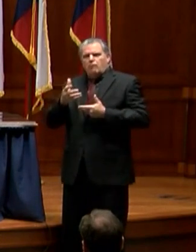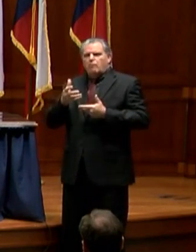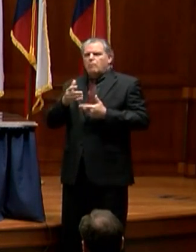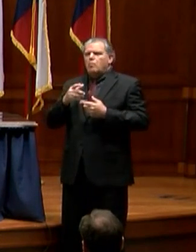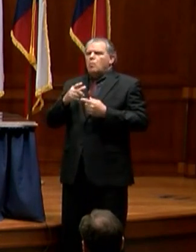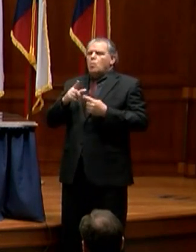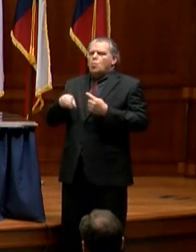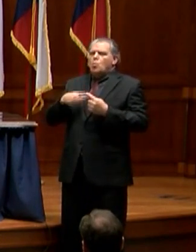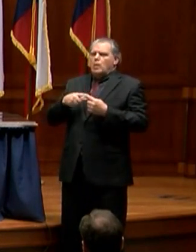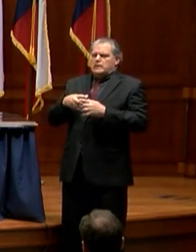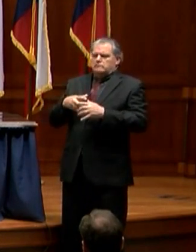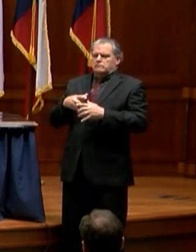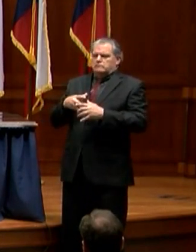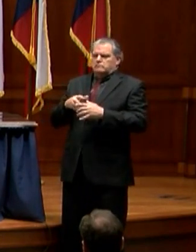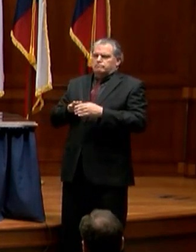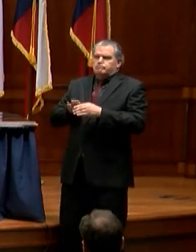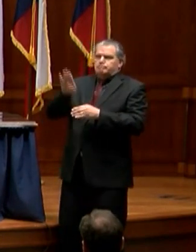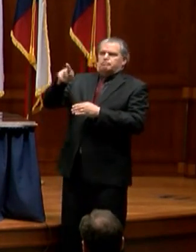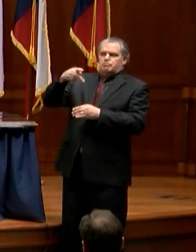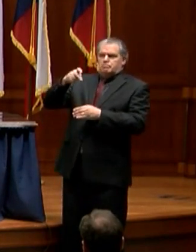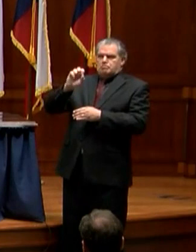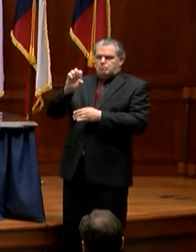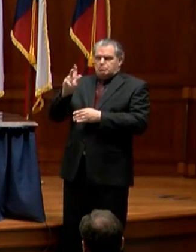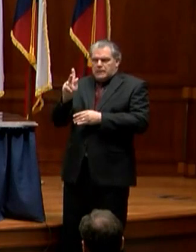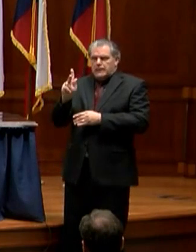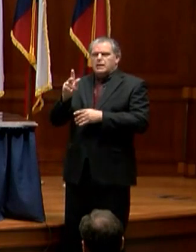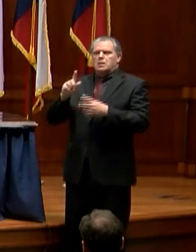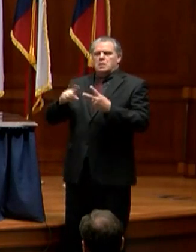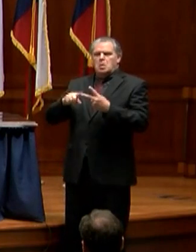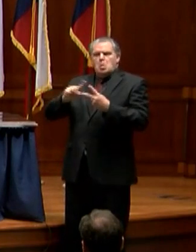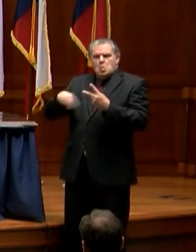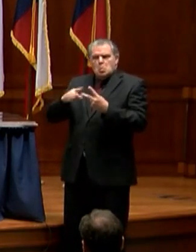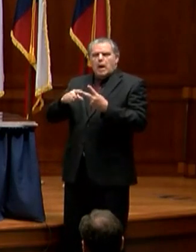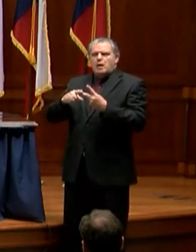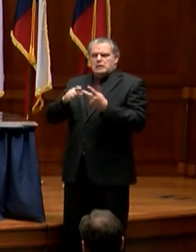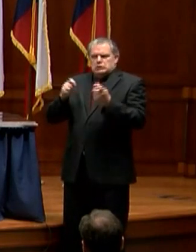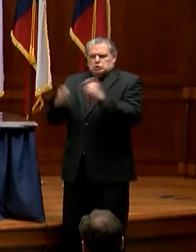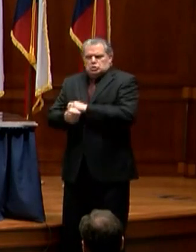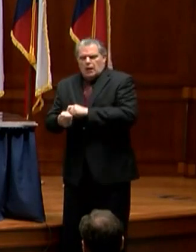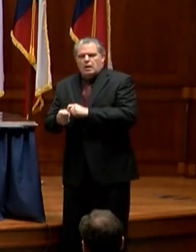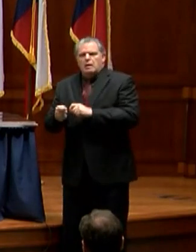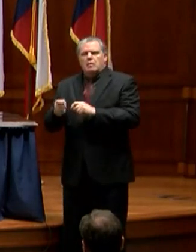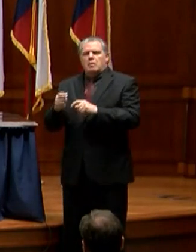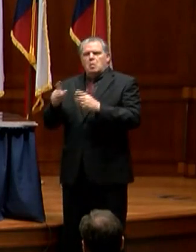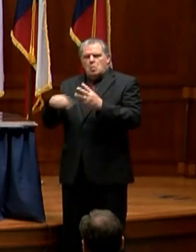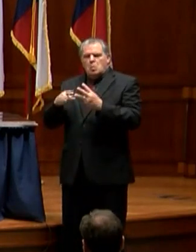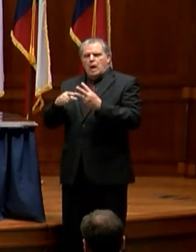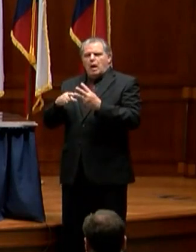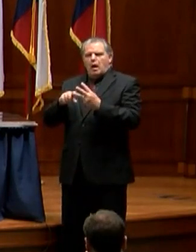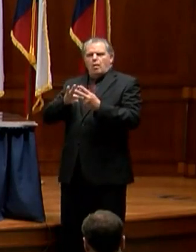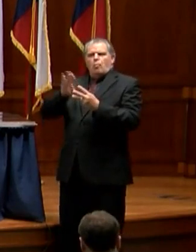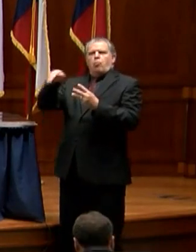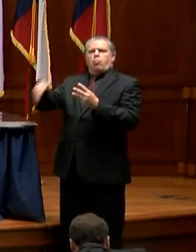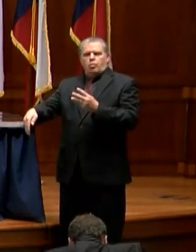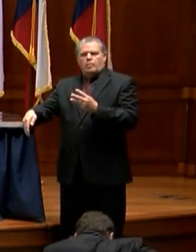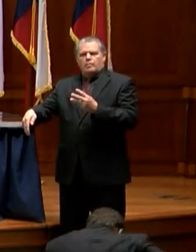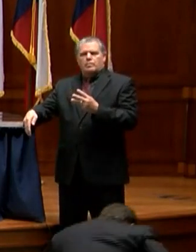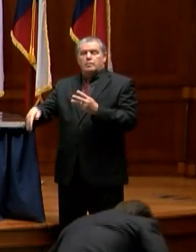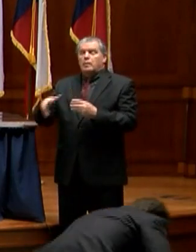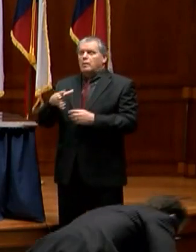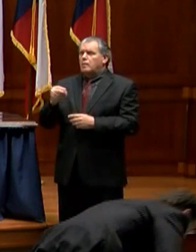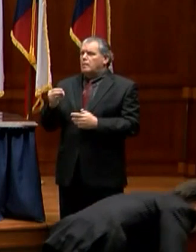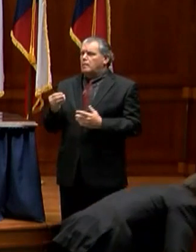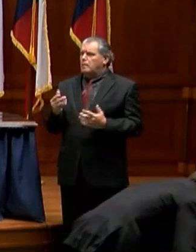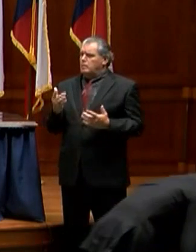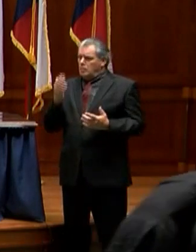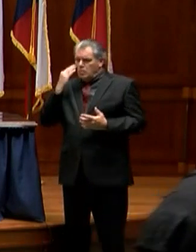to be, and when it occurs. So you've seen that we have already changed that. So one of the things, why is this disaster not